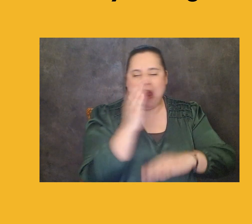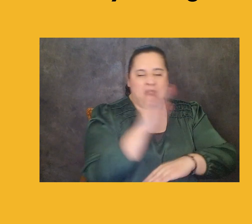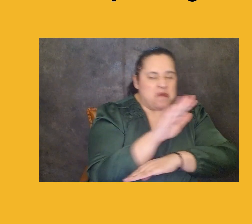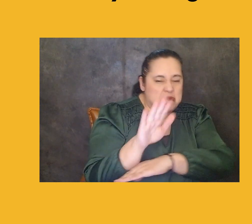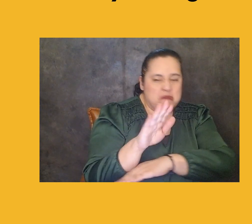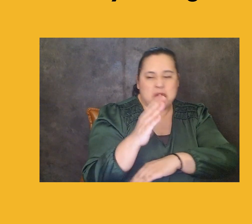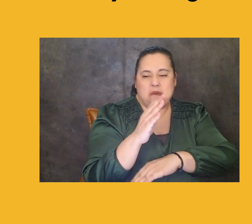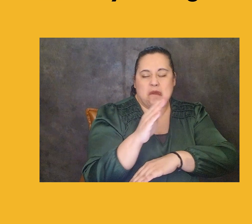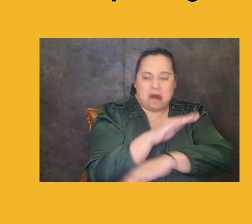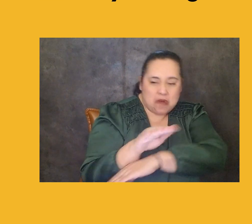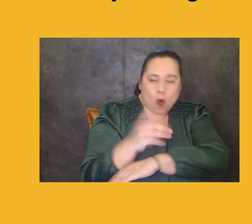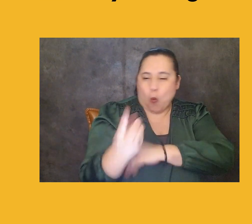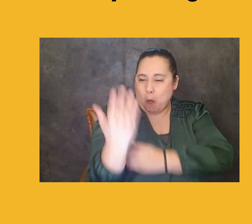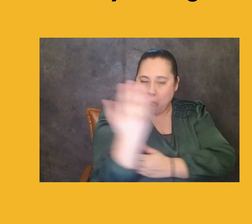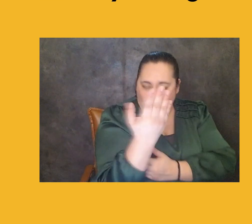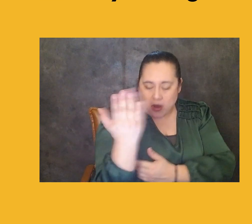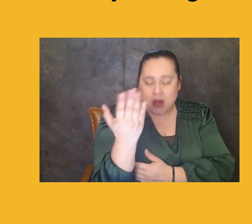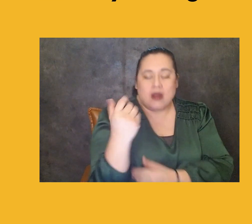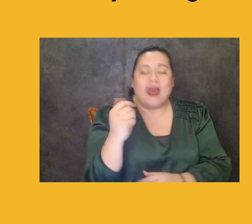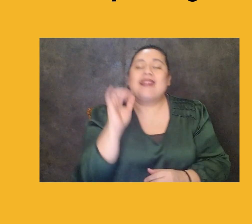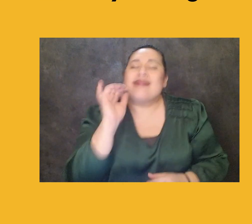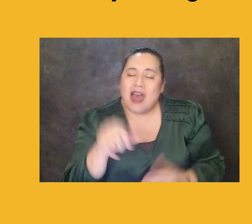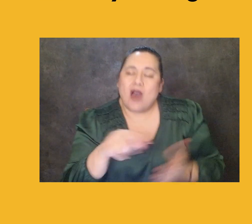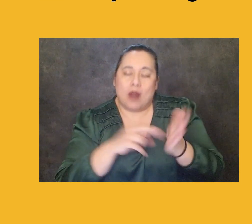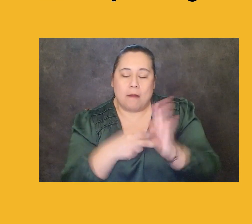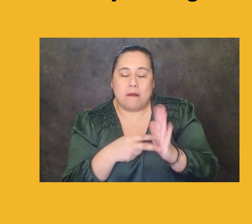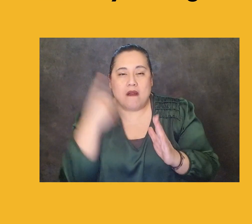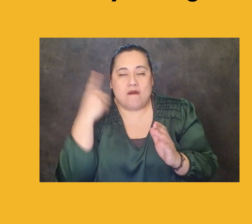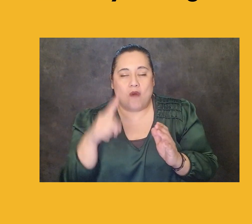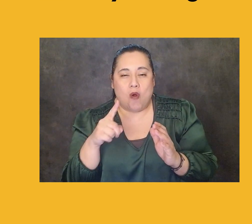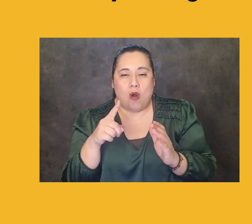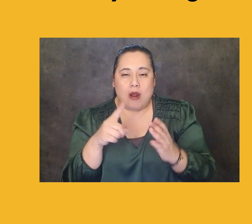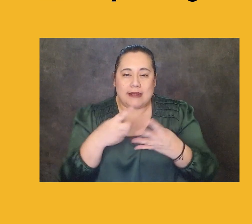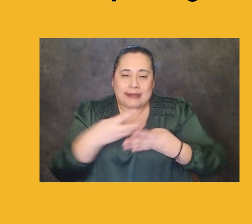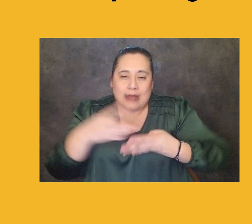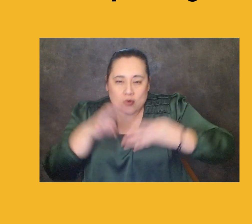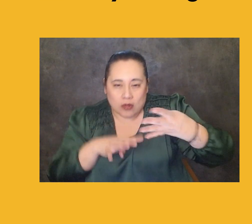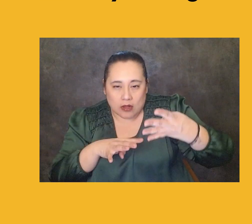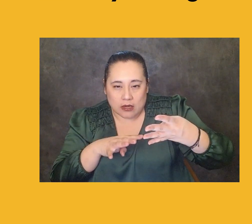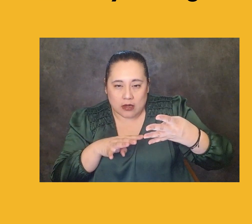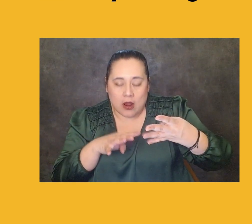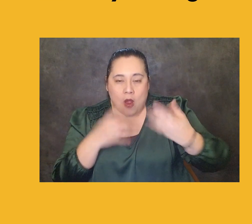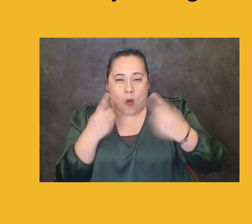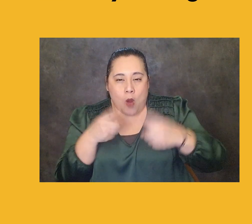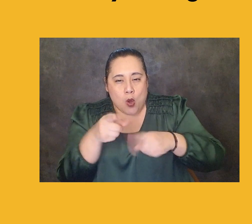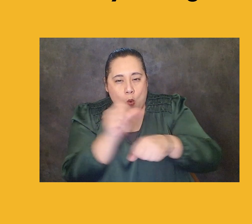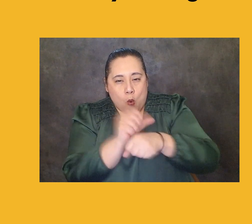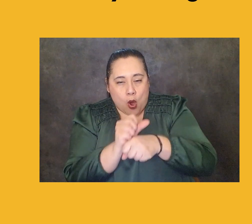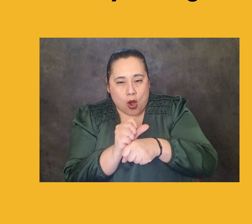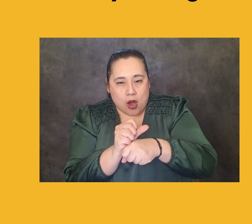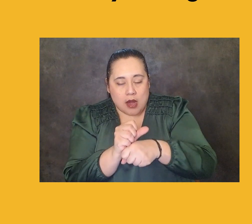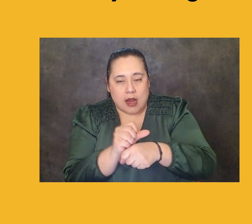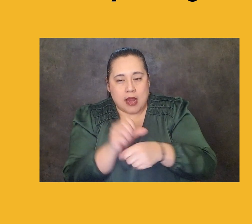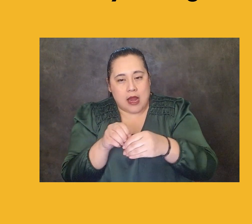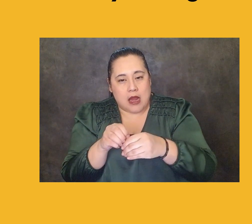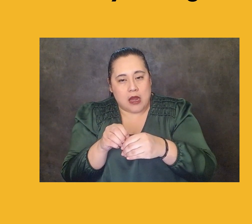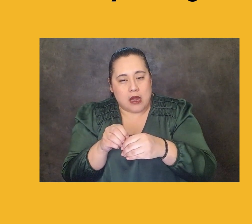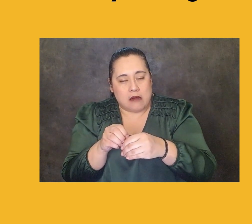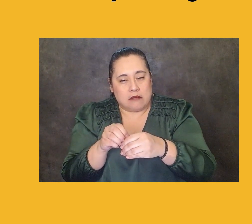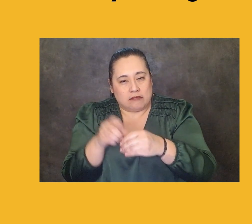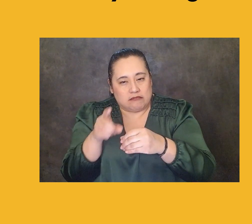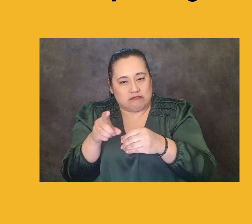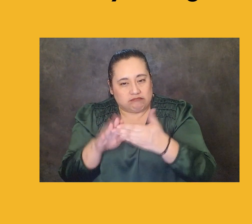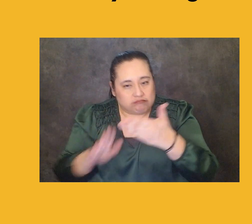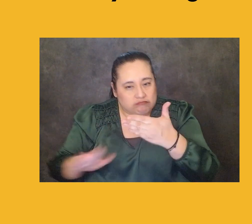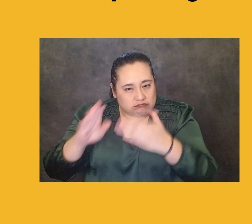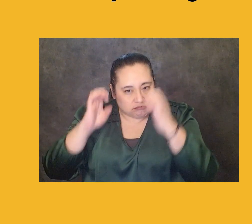want the afternoon or the morning. That's what I mean about scheduling where you work and,